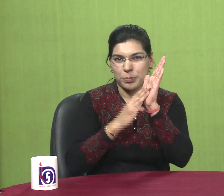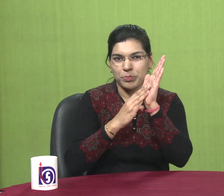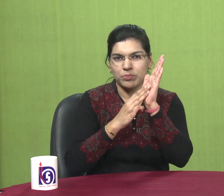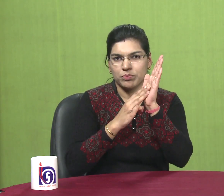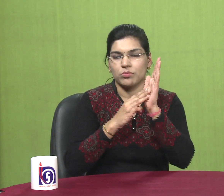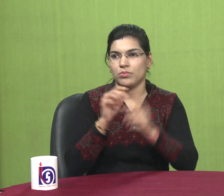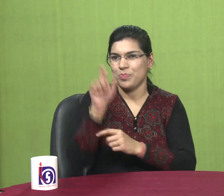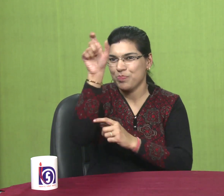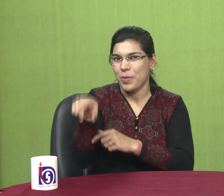COM.